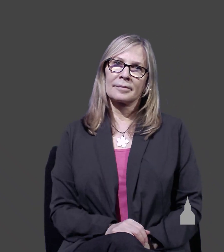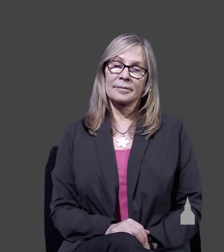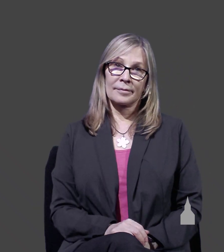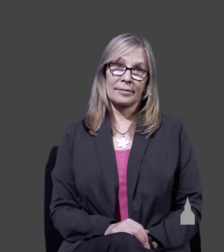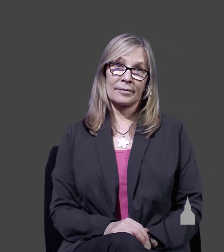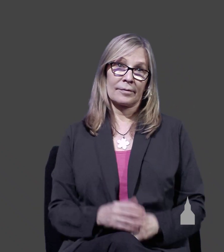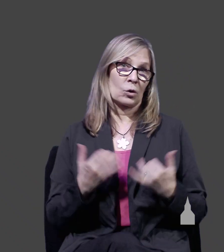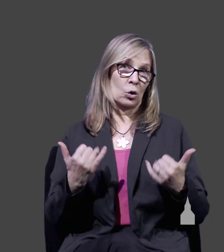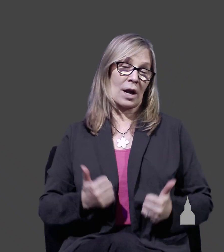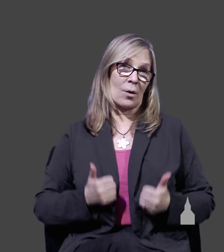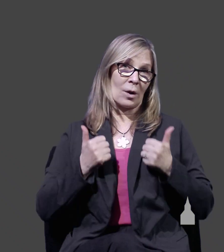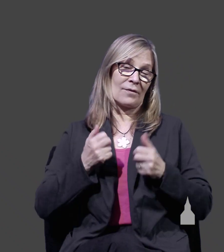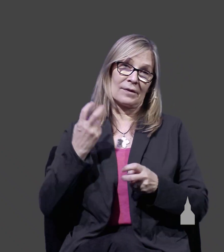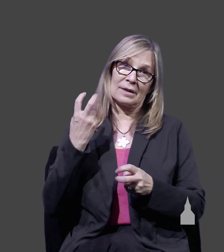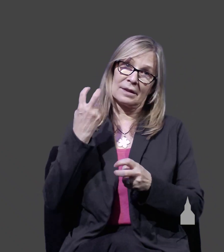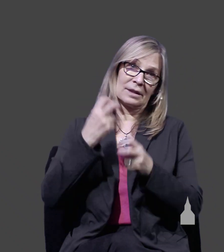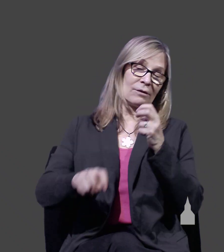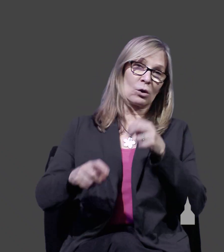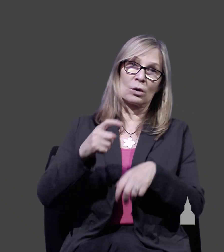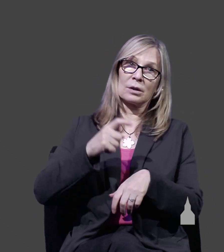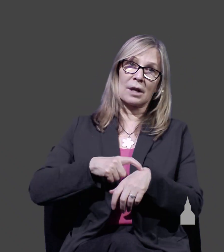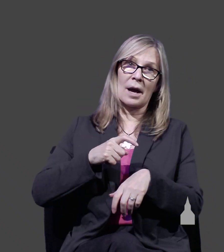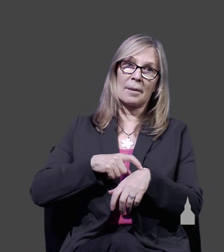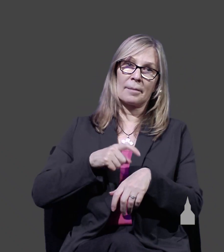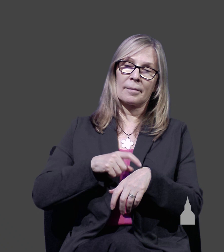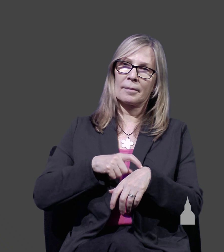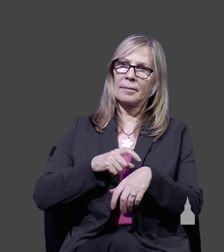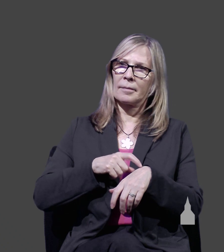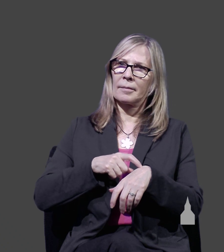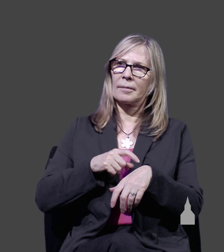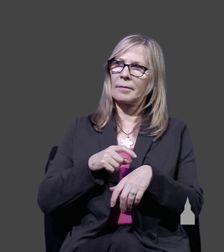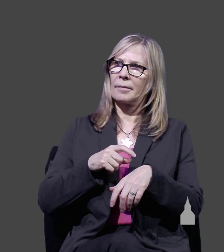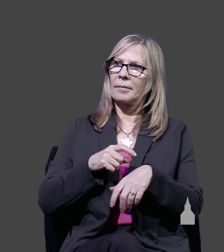we live in difficult times, and my heart's been concerned for many years